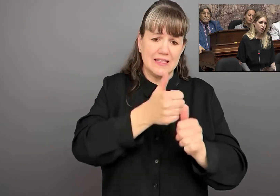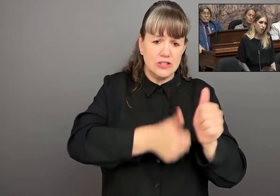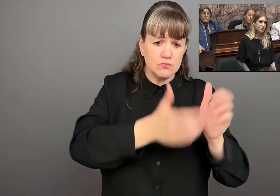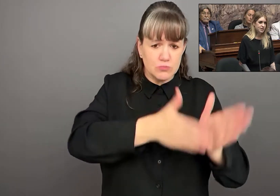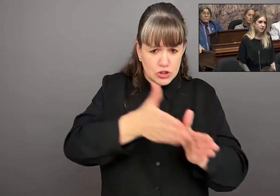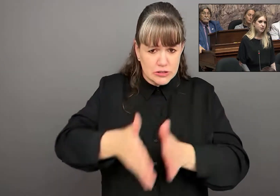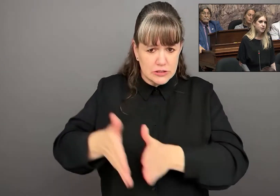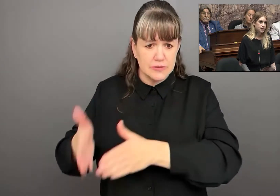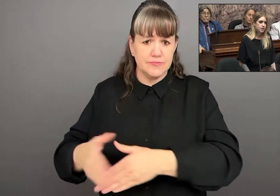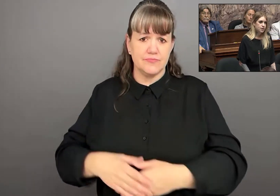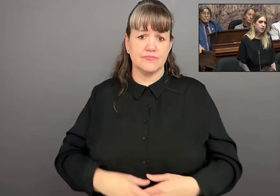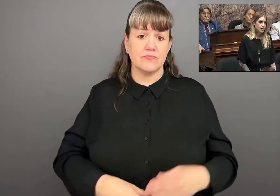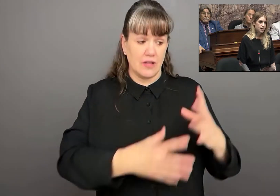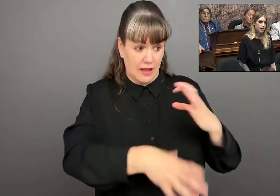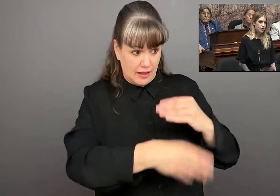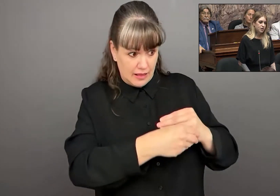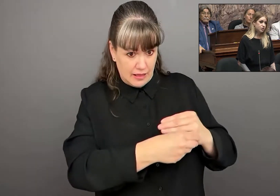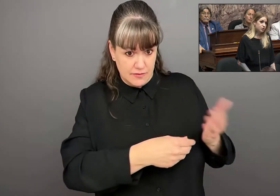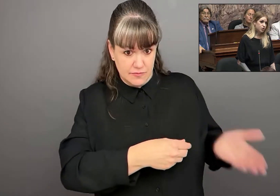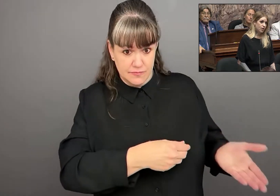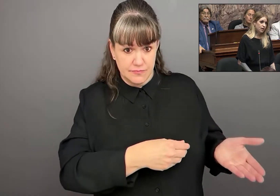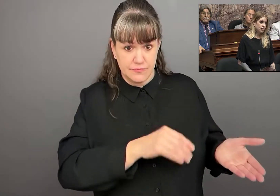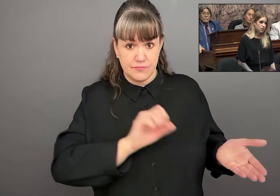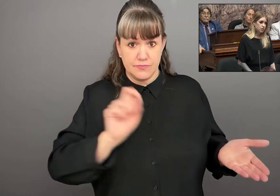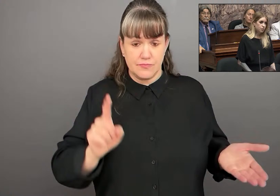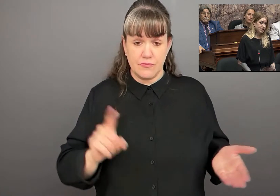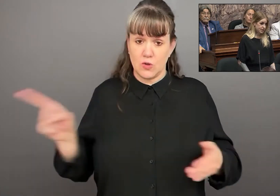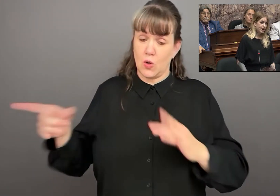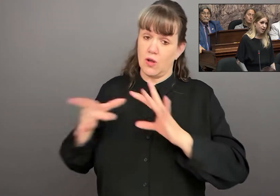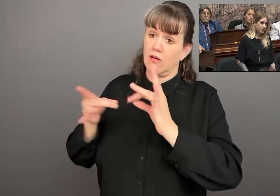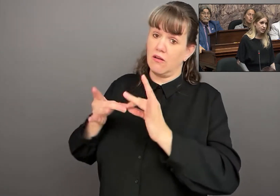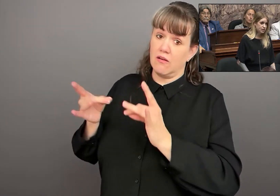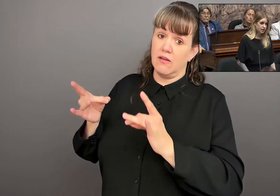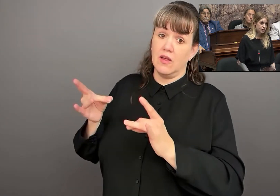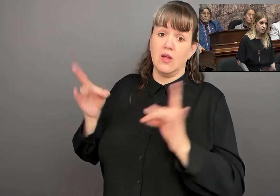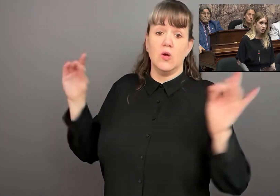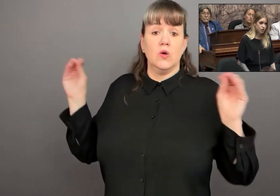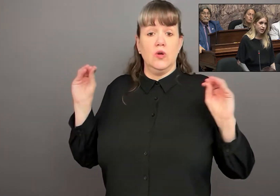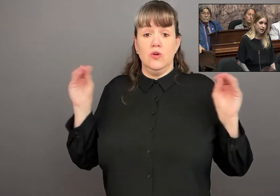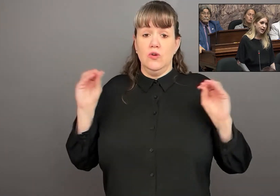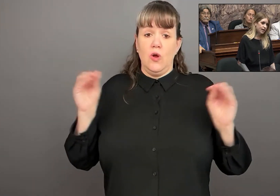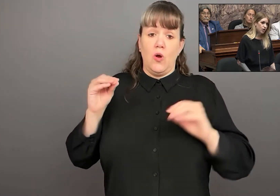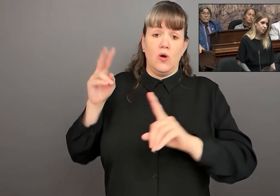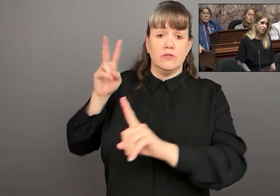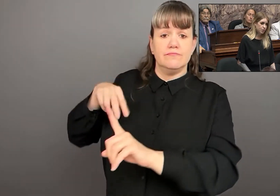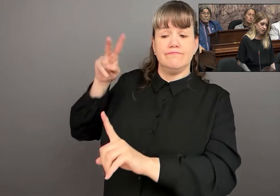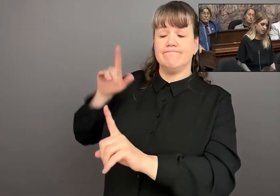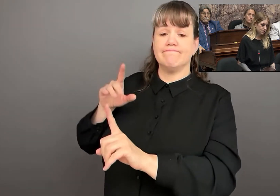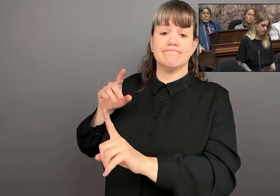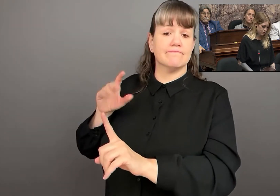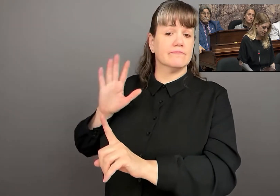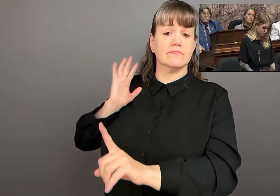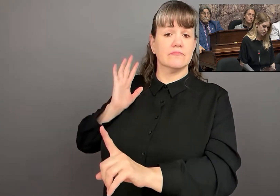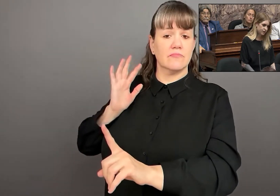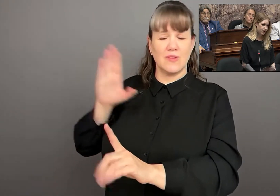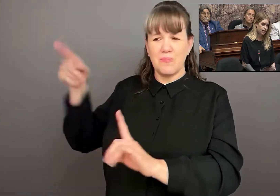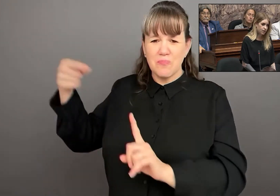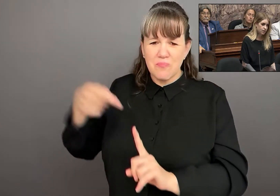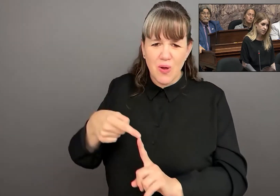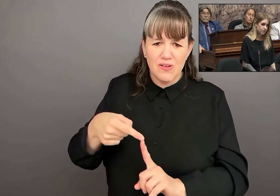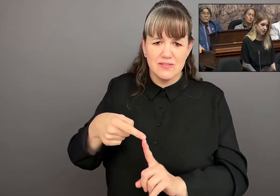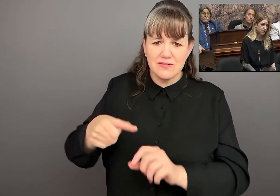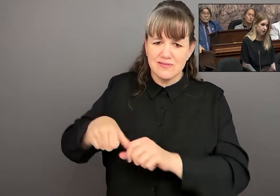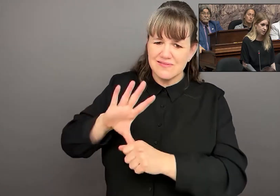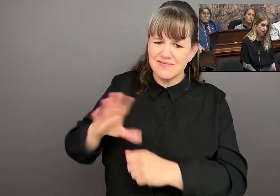issue of incompetence. And the Minister is correct. We did canvass this in estimates already, and I can't help but notice that this